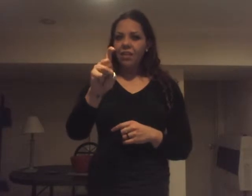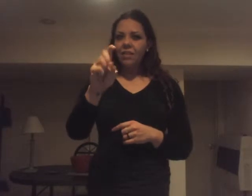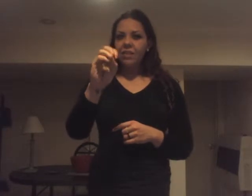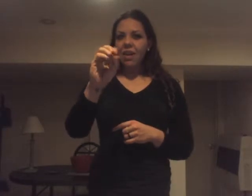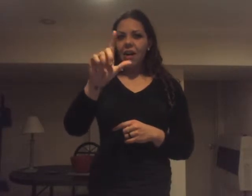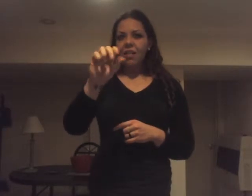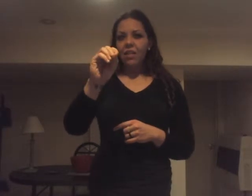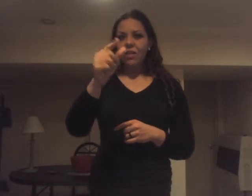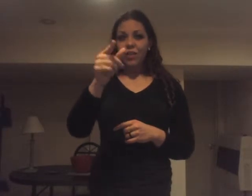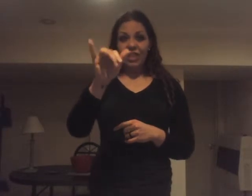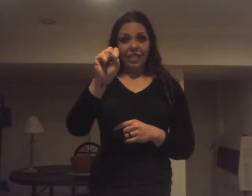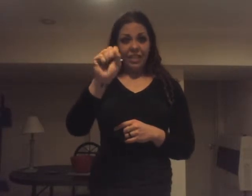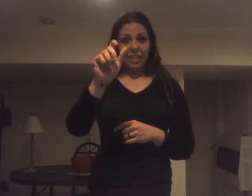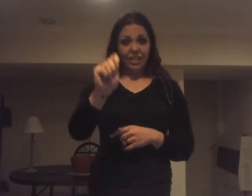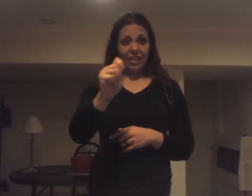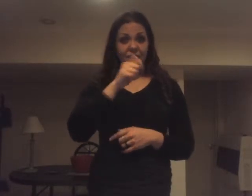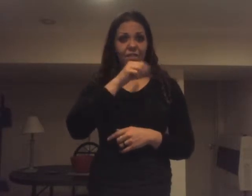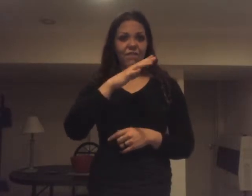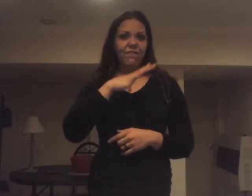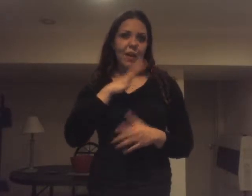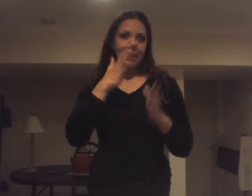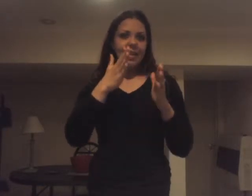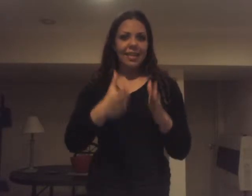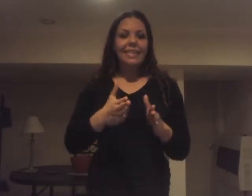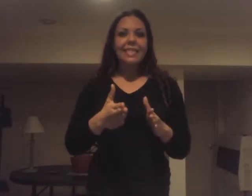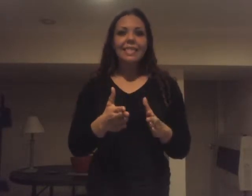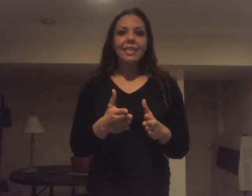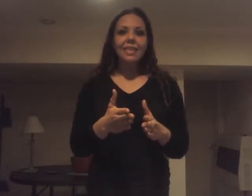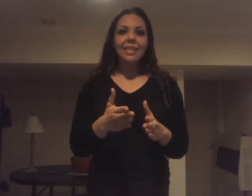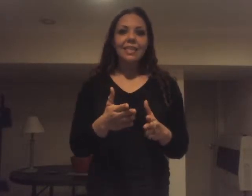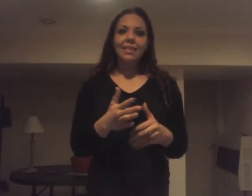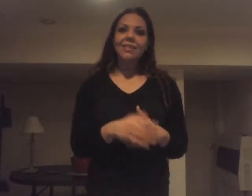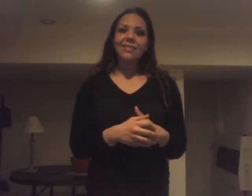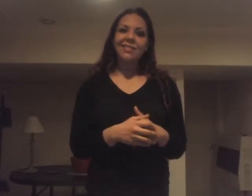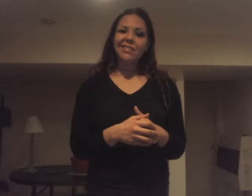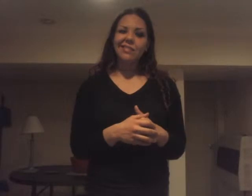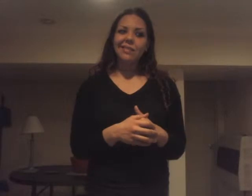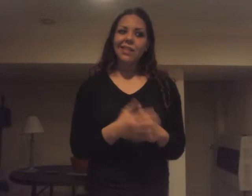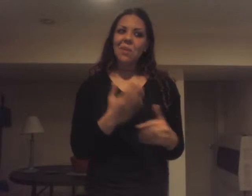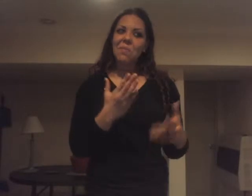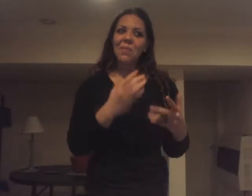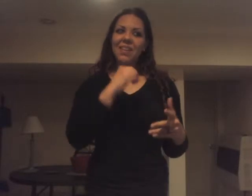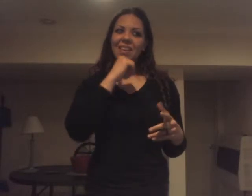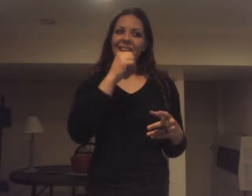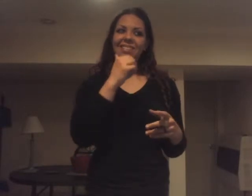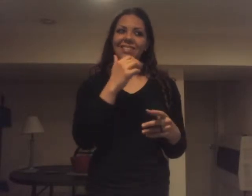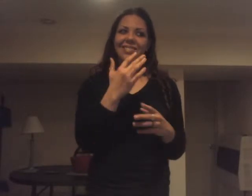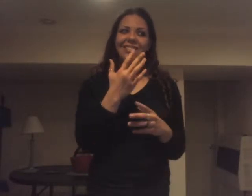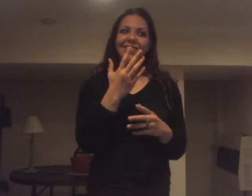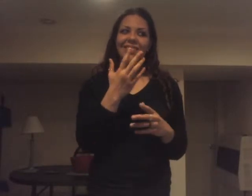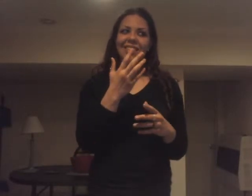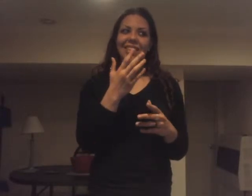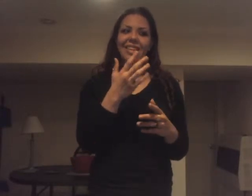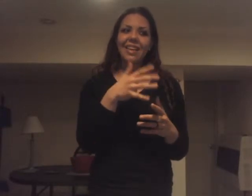not gain the consensus necessary. But some of them will get there, and of course, the